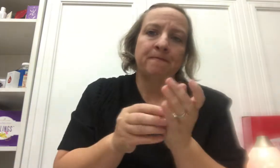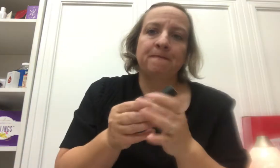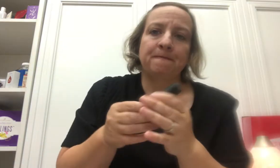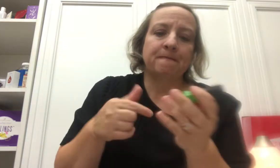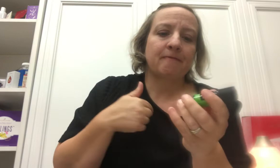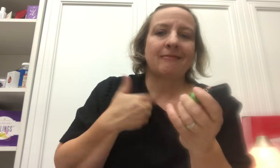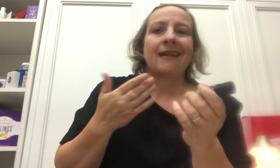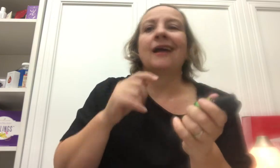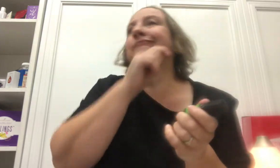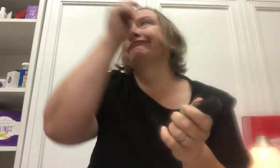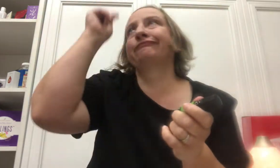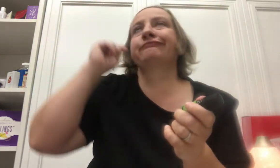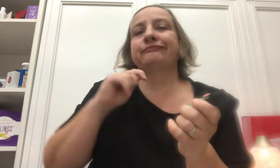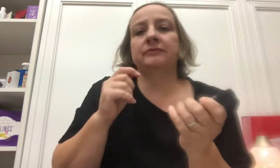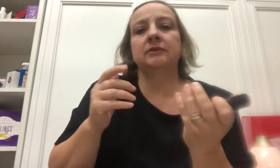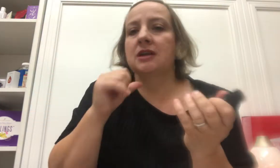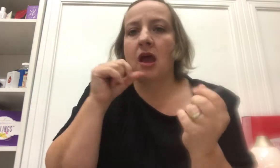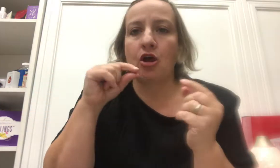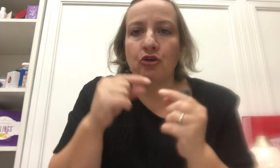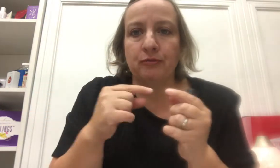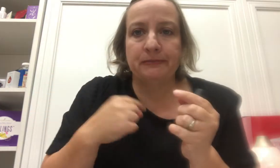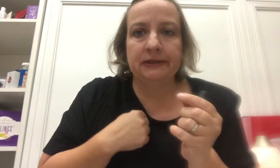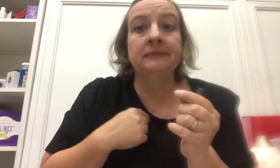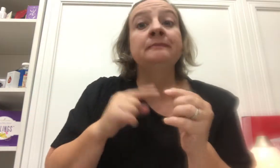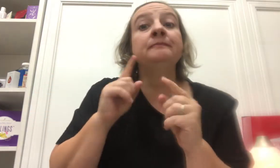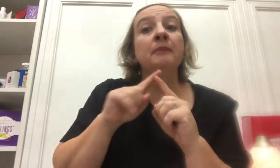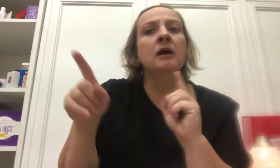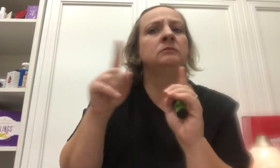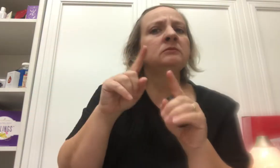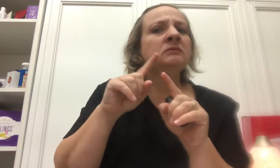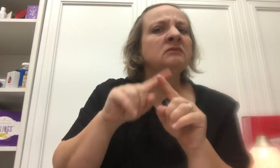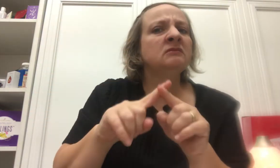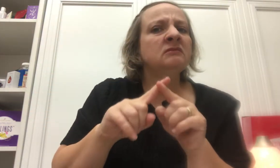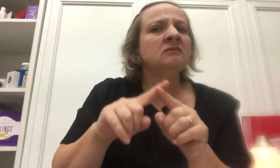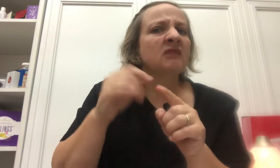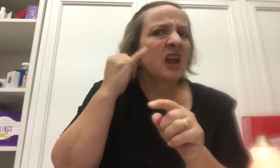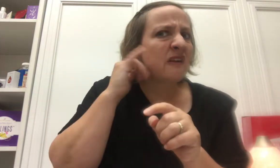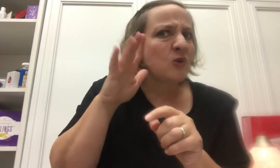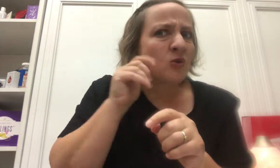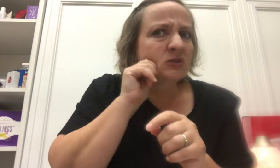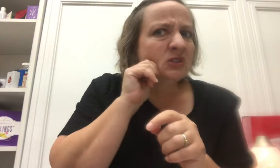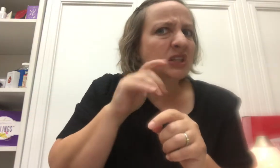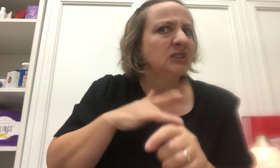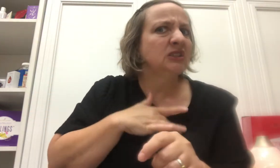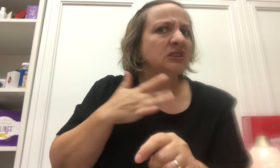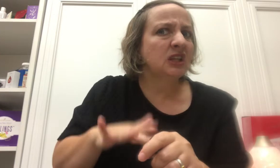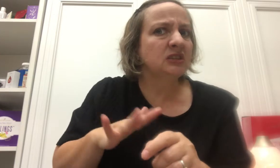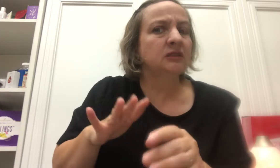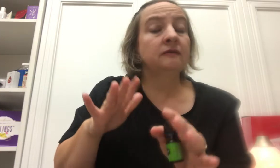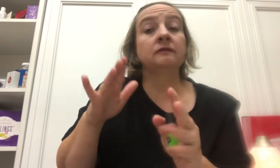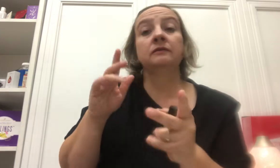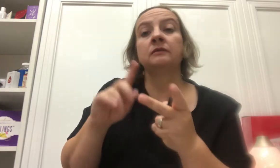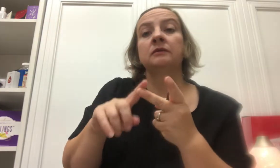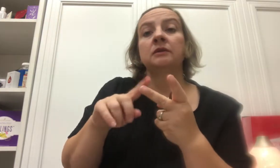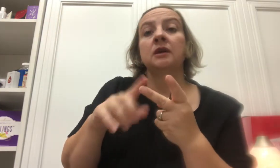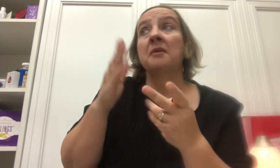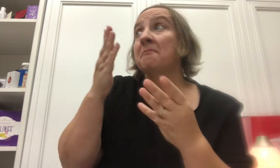live in Washington, so we have a ton of rain. I usually use my oils all over the place. But there are some